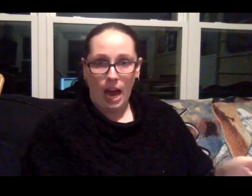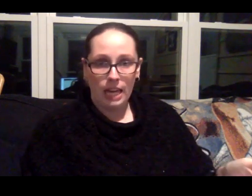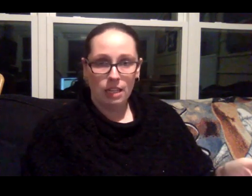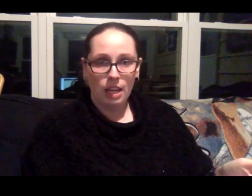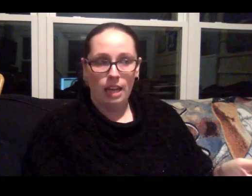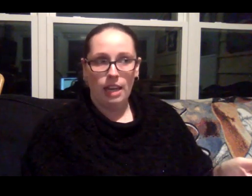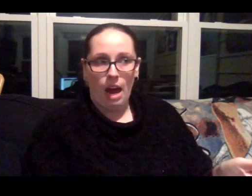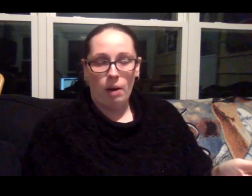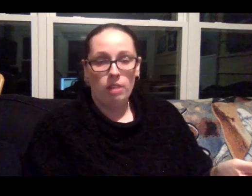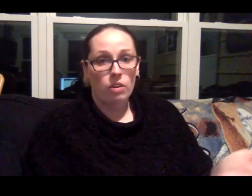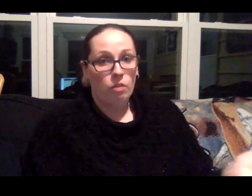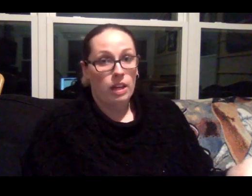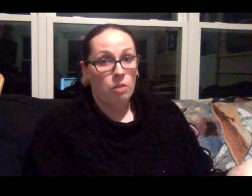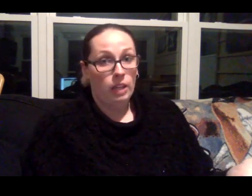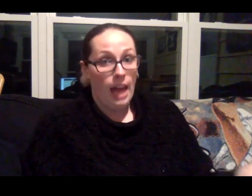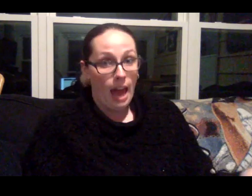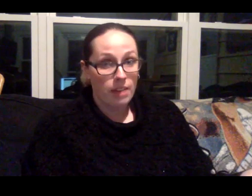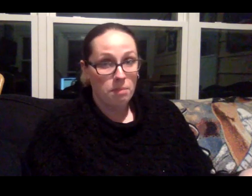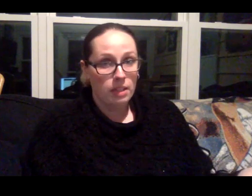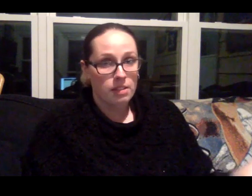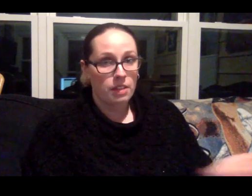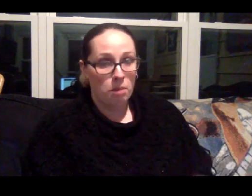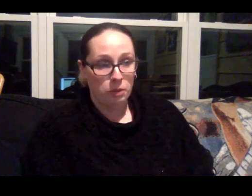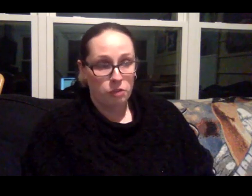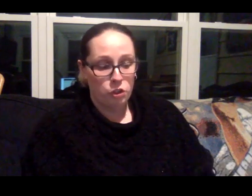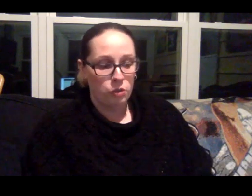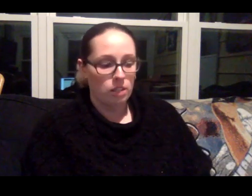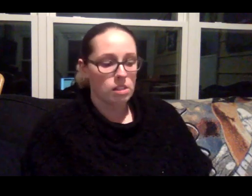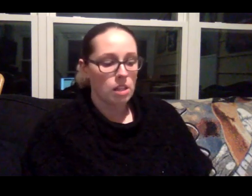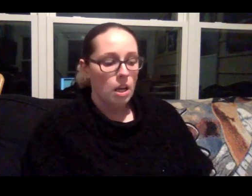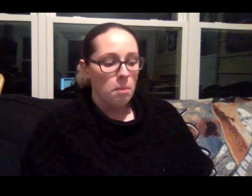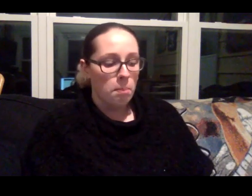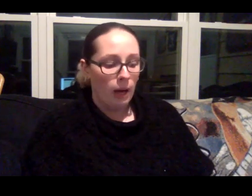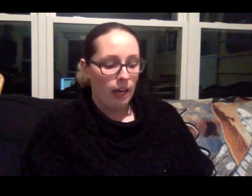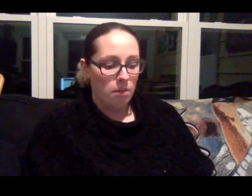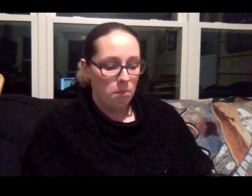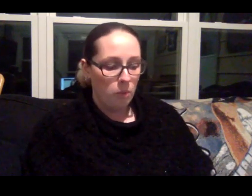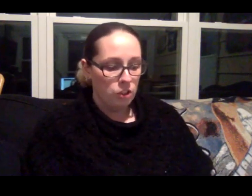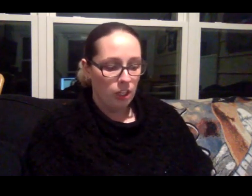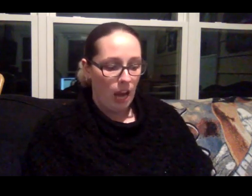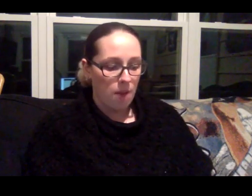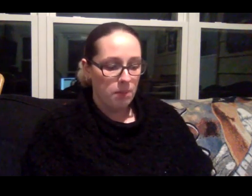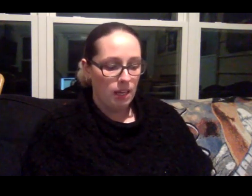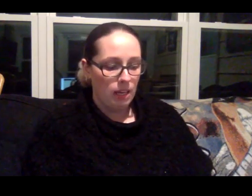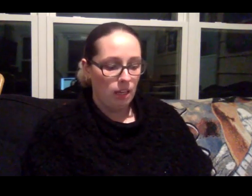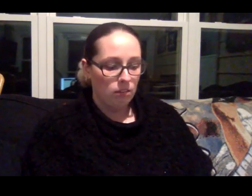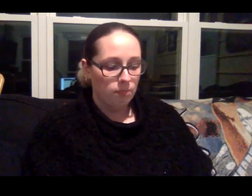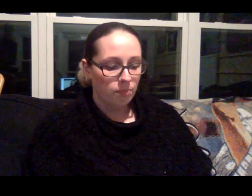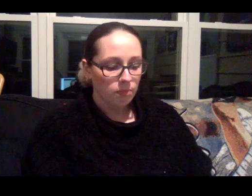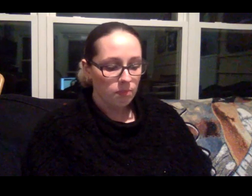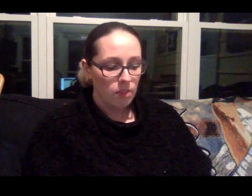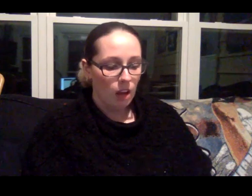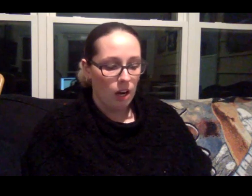outside. And now I don't even know if they can really have that because of the number of students, but we should not be,